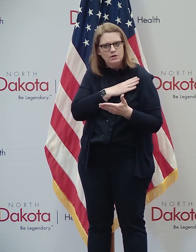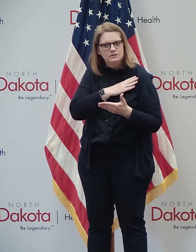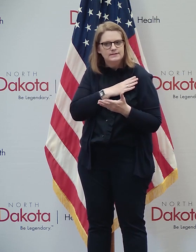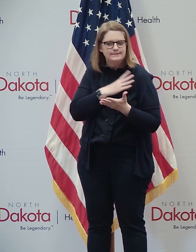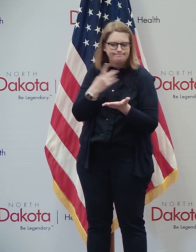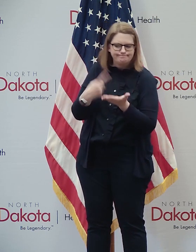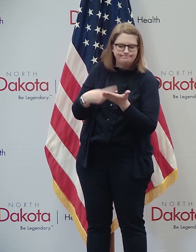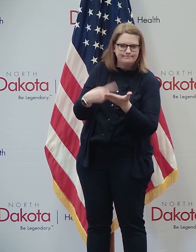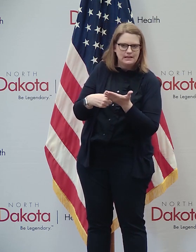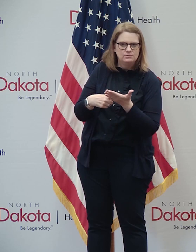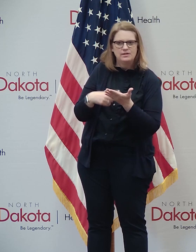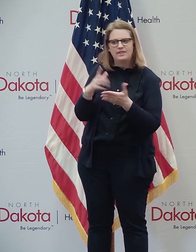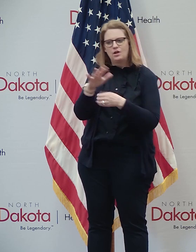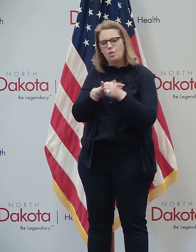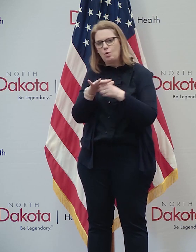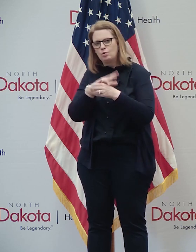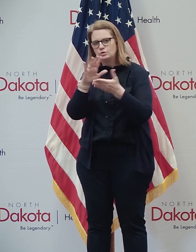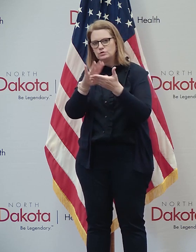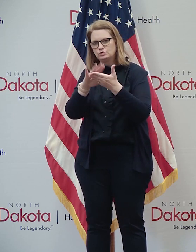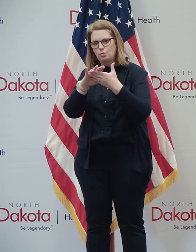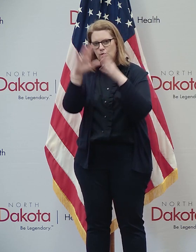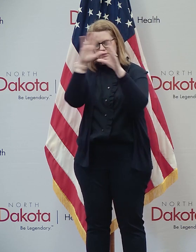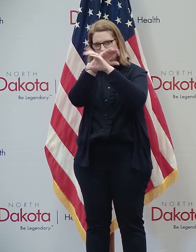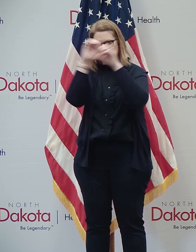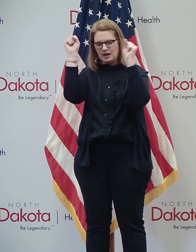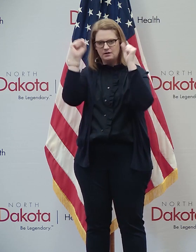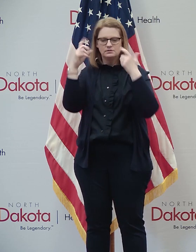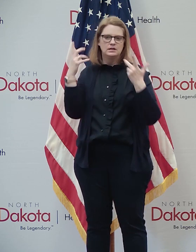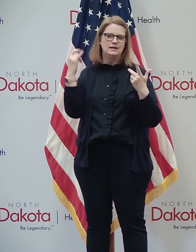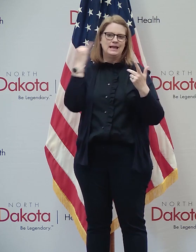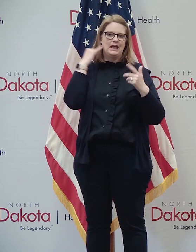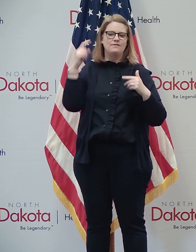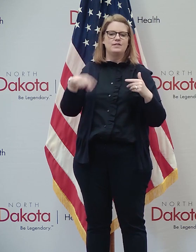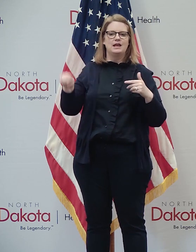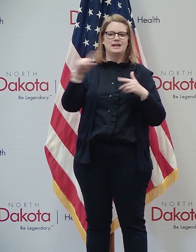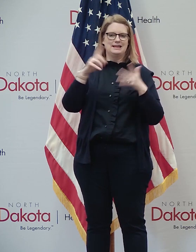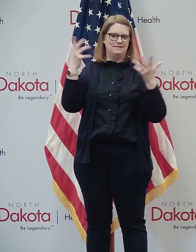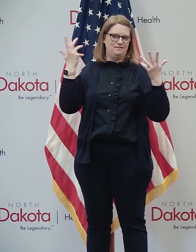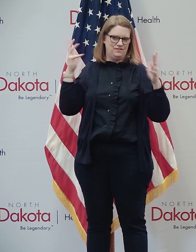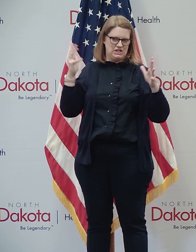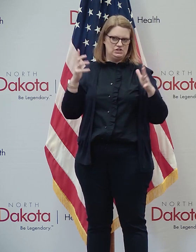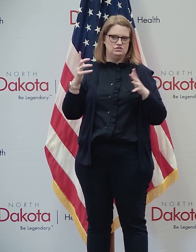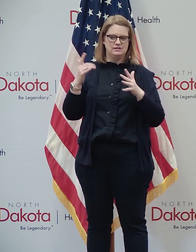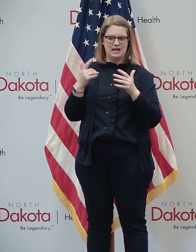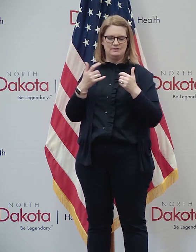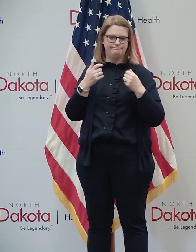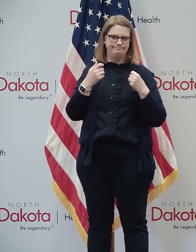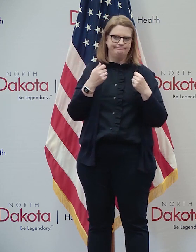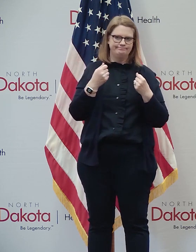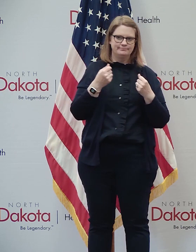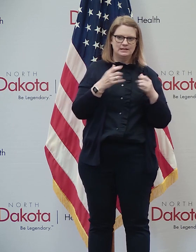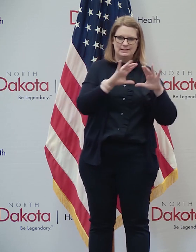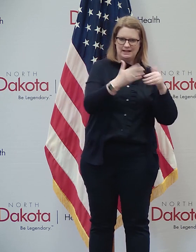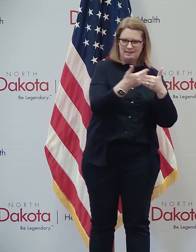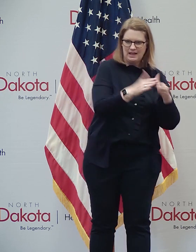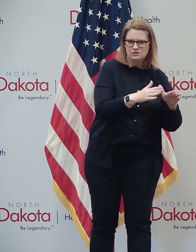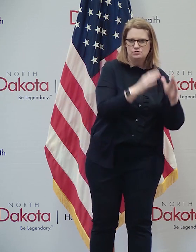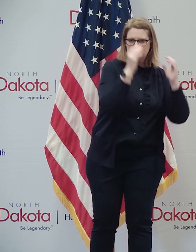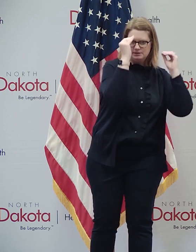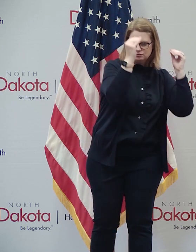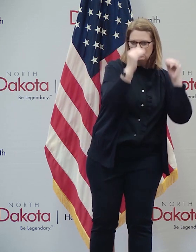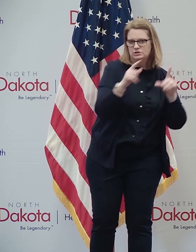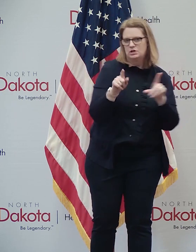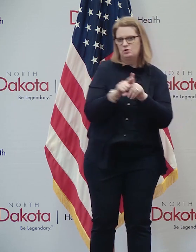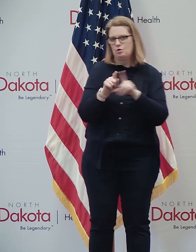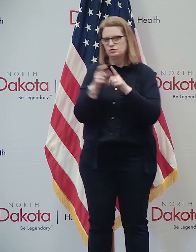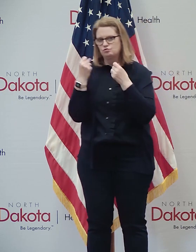classroom instruction and then behind the wheel. And I think it's the behind the wheel portion of the course that has the most questions surrounding it. And so again, we